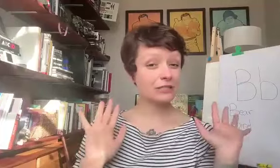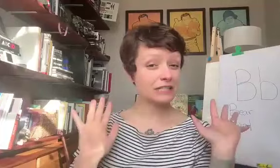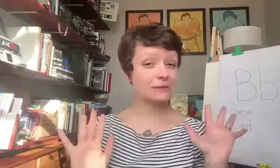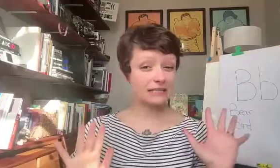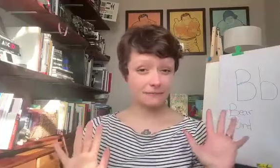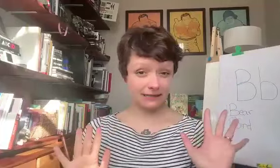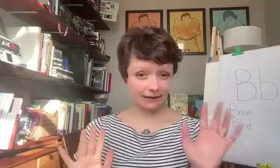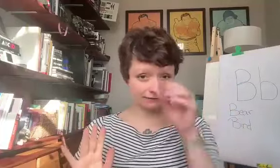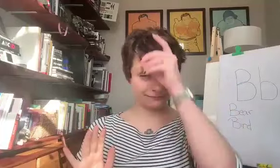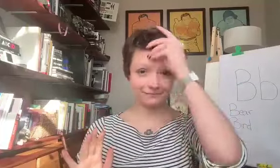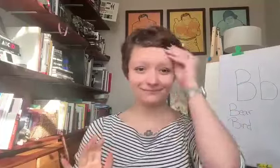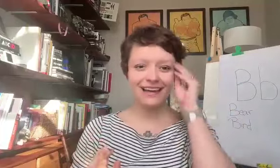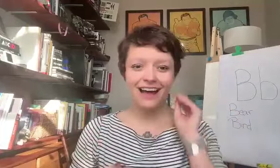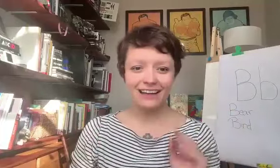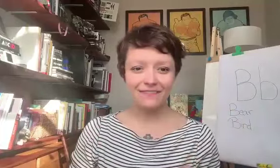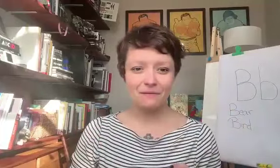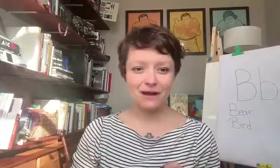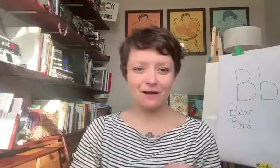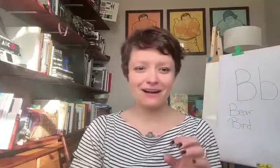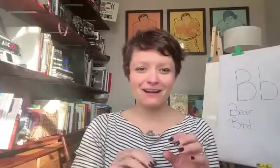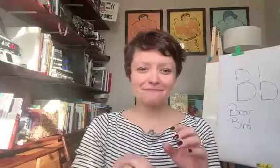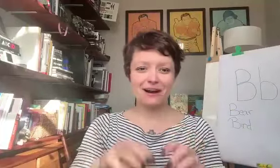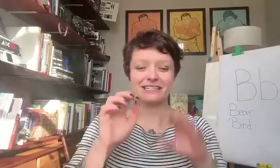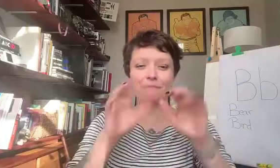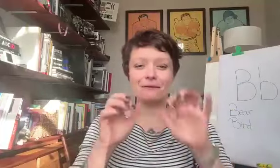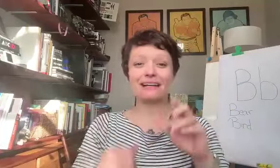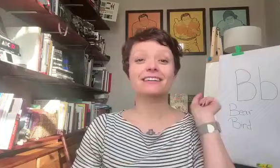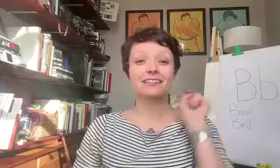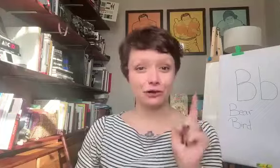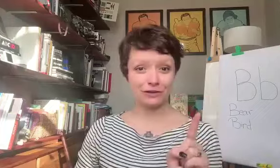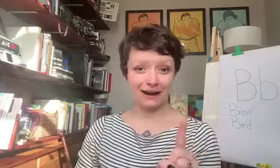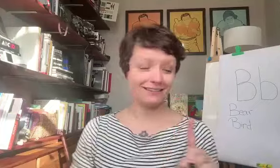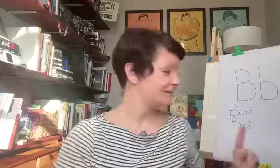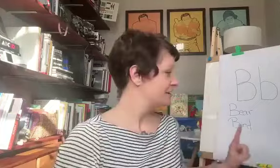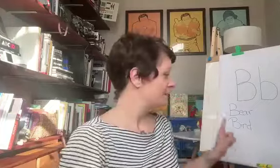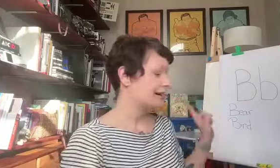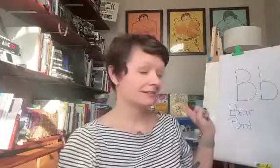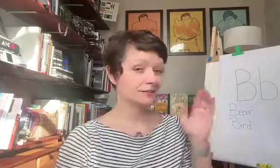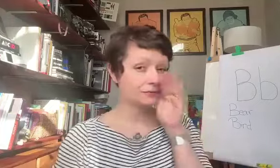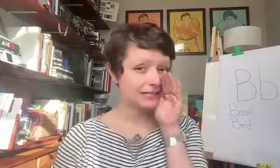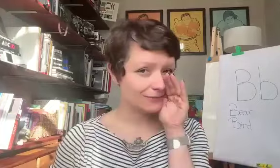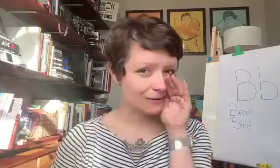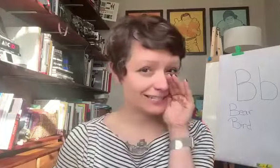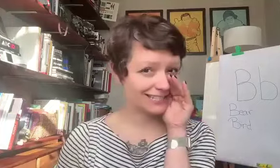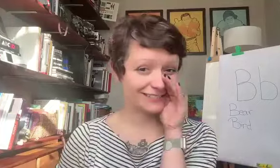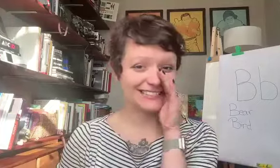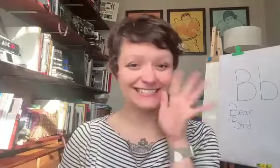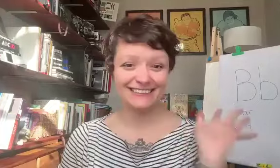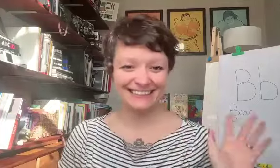We're just gonna do some today. I love that Mara's like, bumblebee, you're totally right. There's a reason why we're just doing two, and you'll